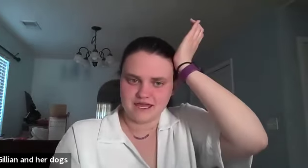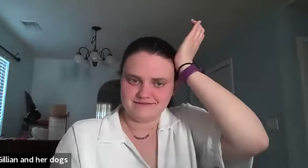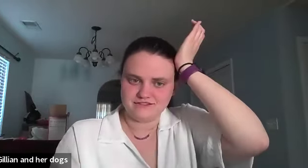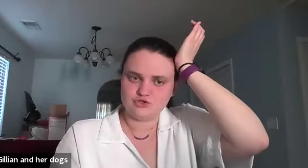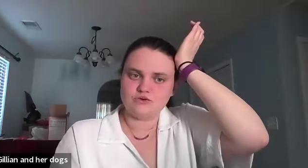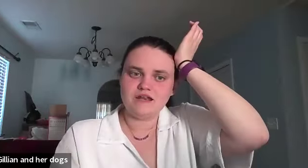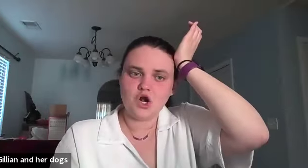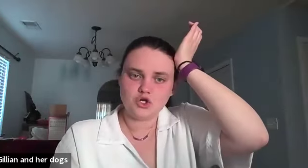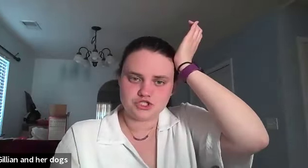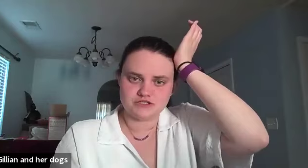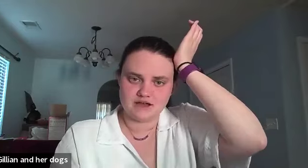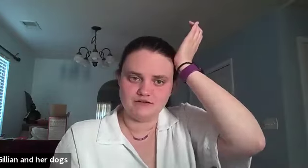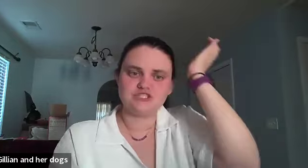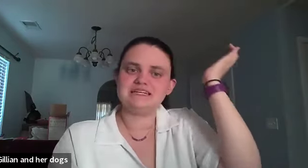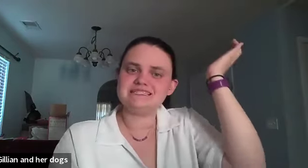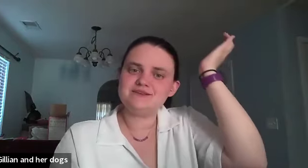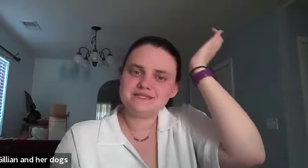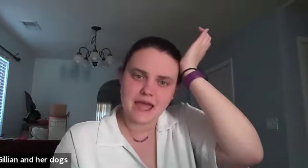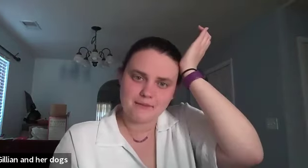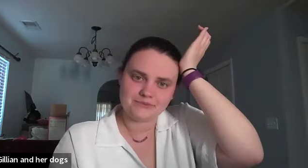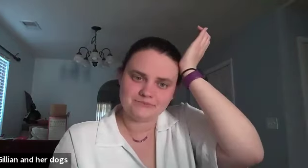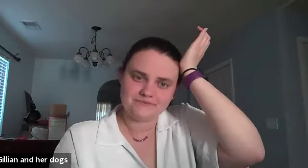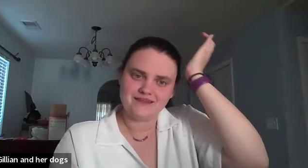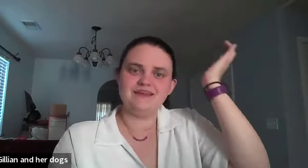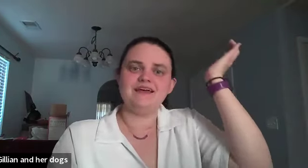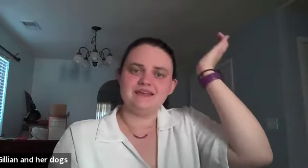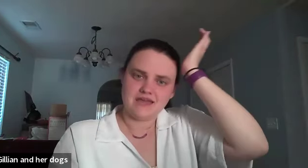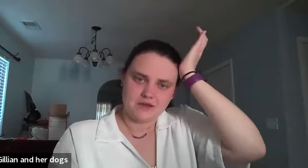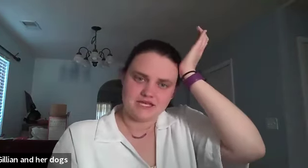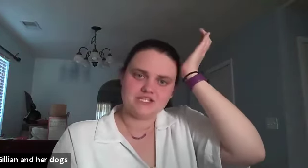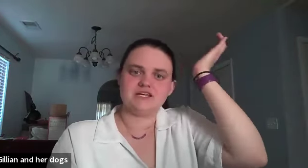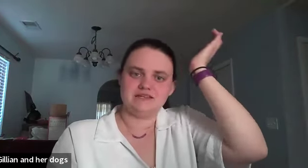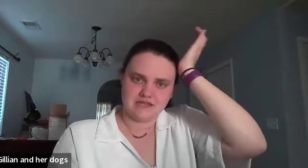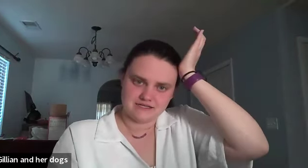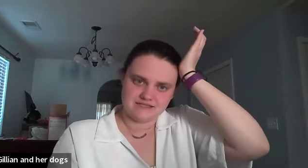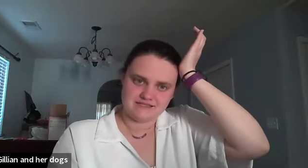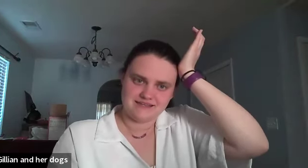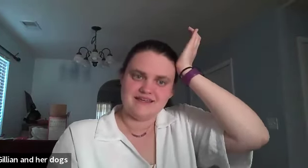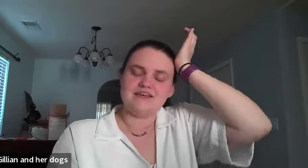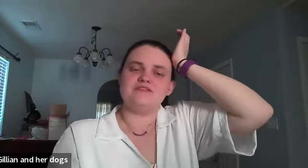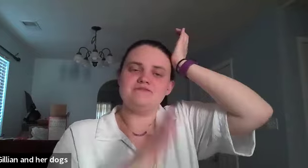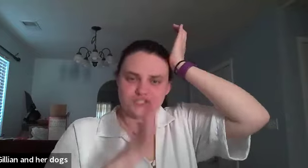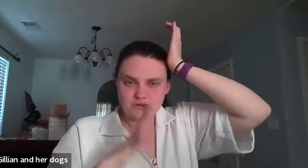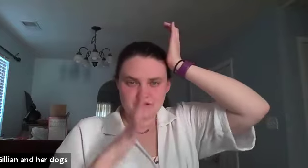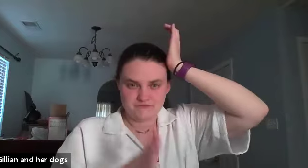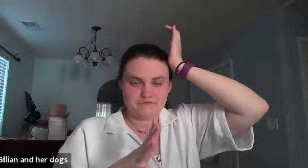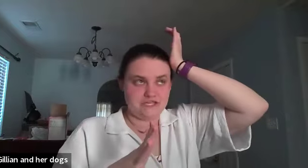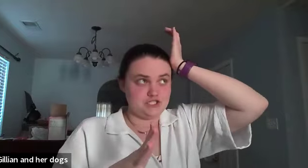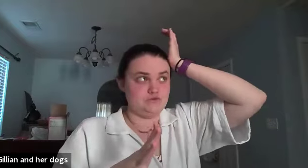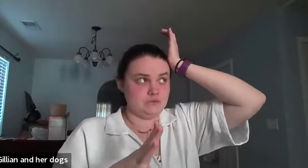head. Do not hurt yourself, just a nice little tap. Cabbage, lettuce. The